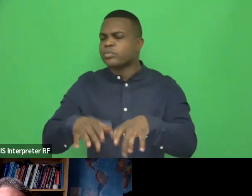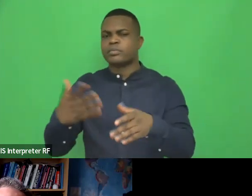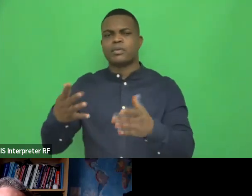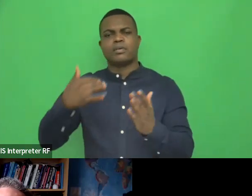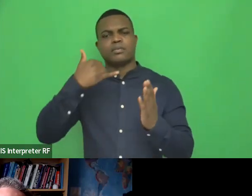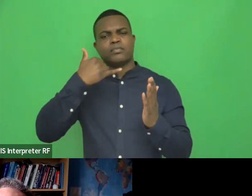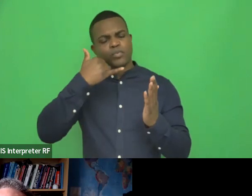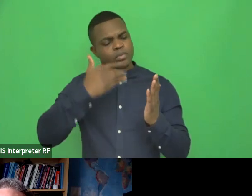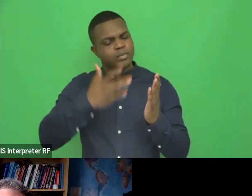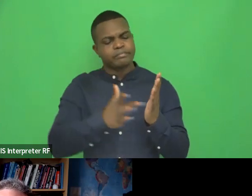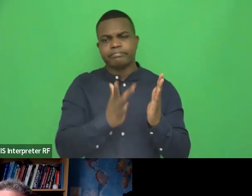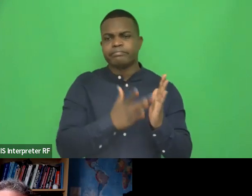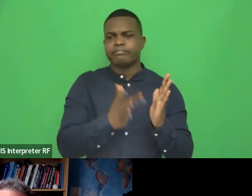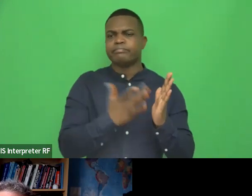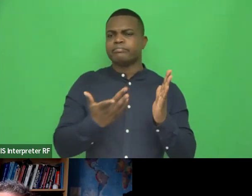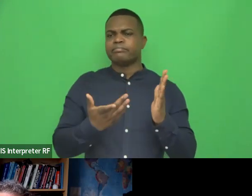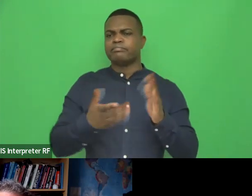you go to the